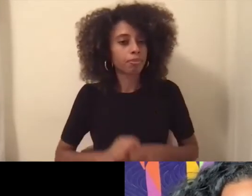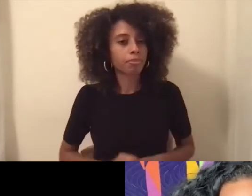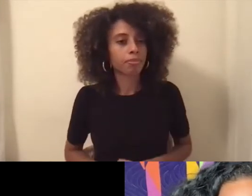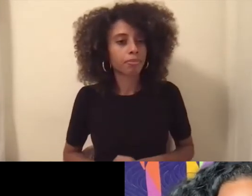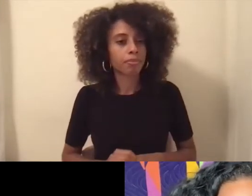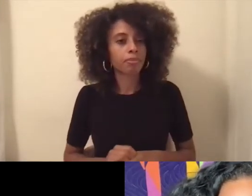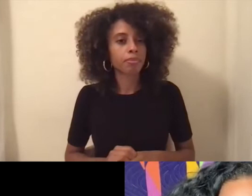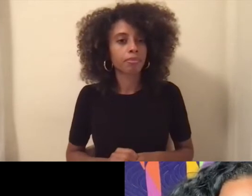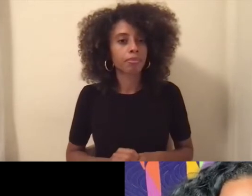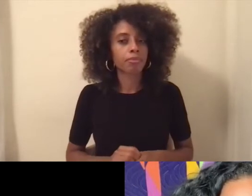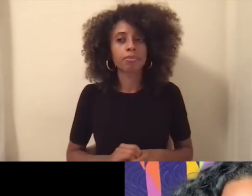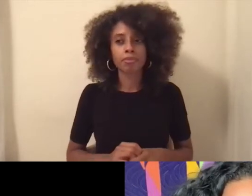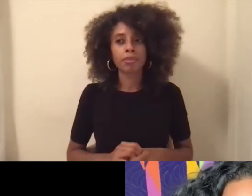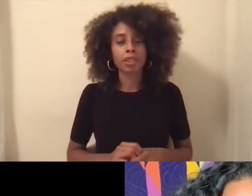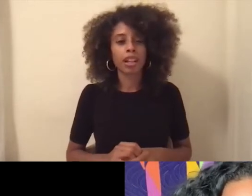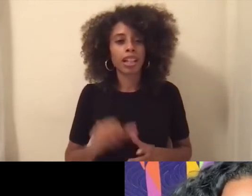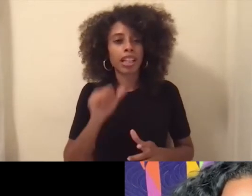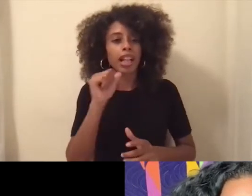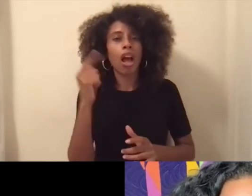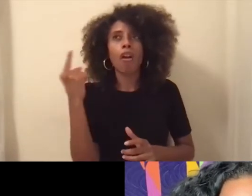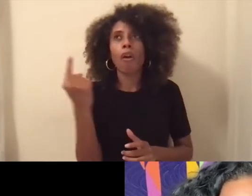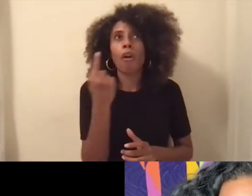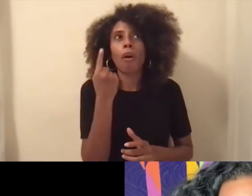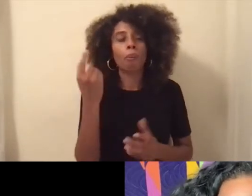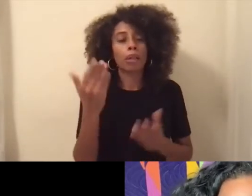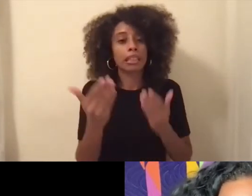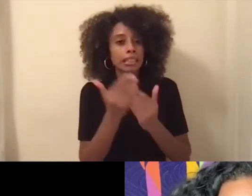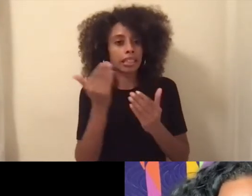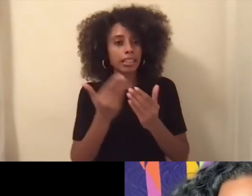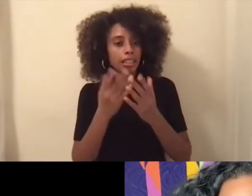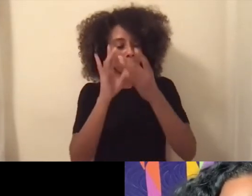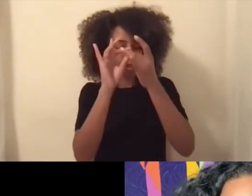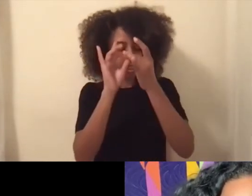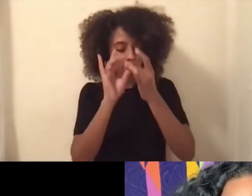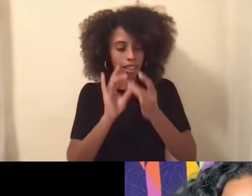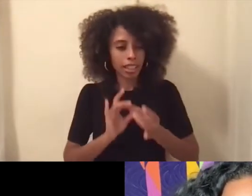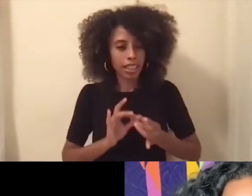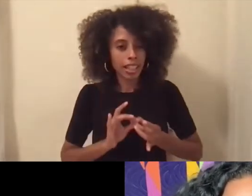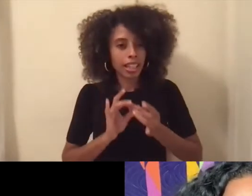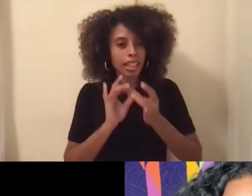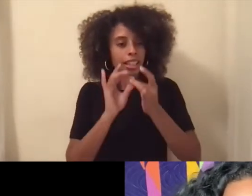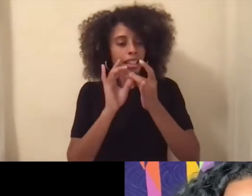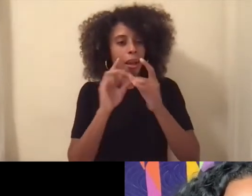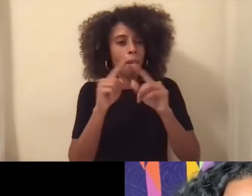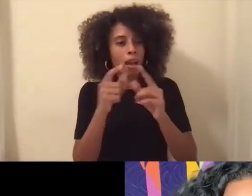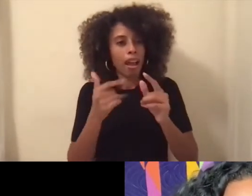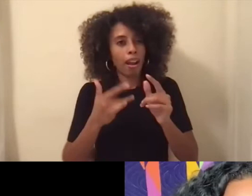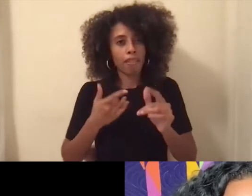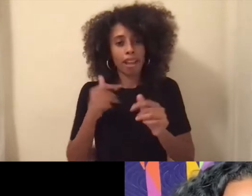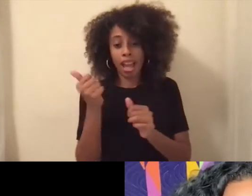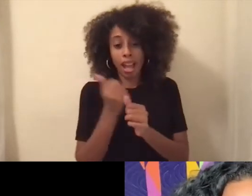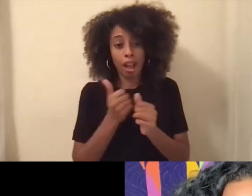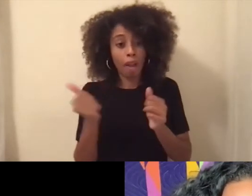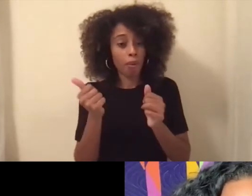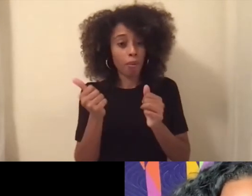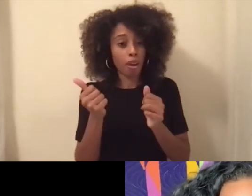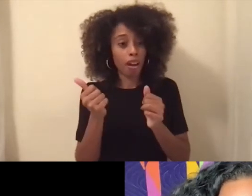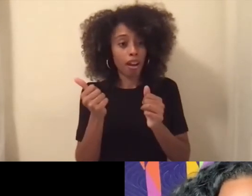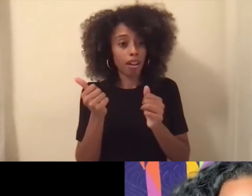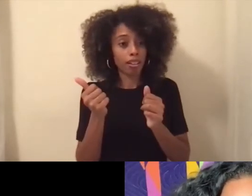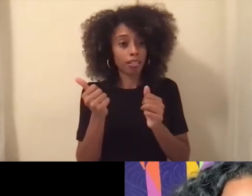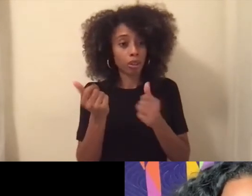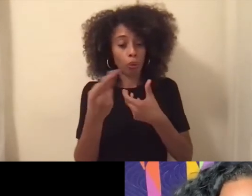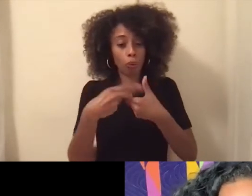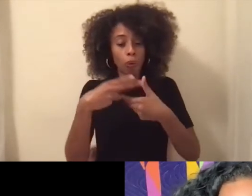It's not always easy to be in connection, but I do feel like everyone who was on that call, that